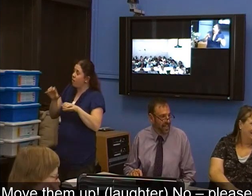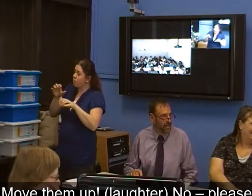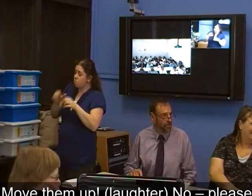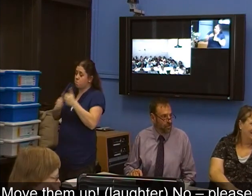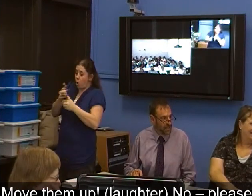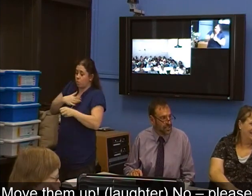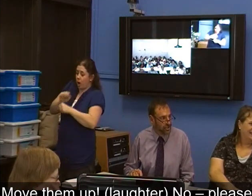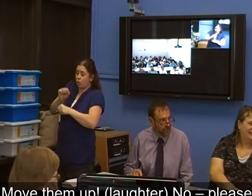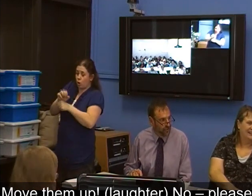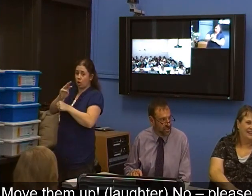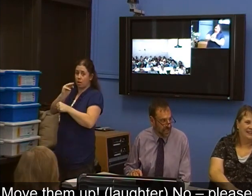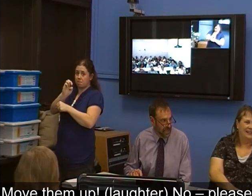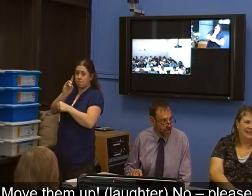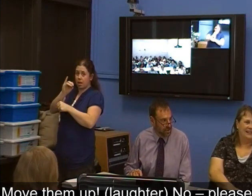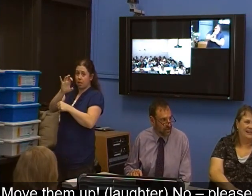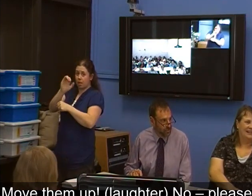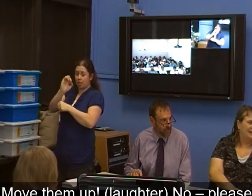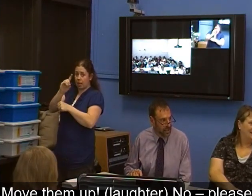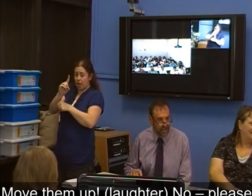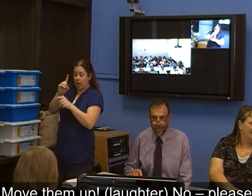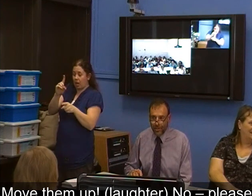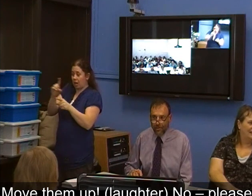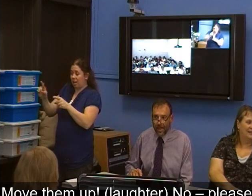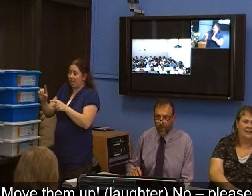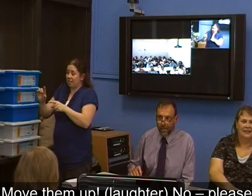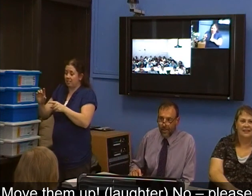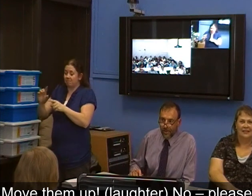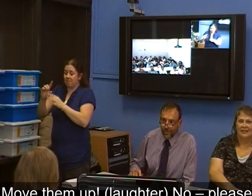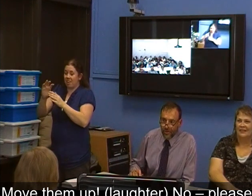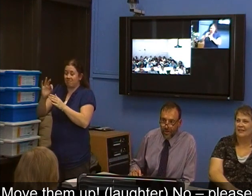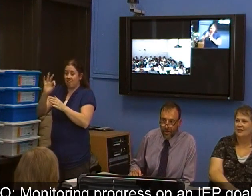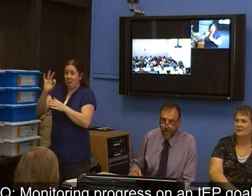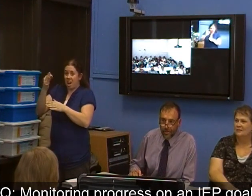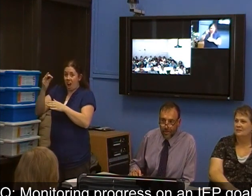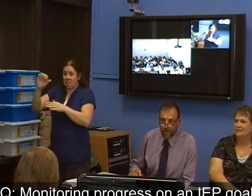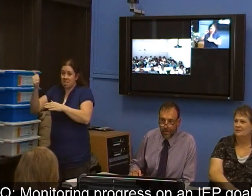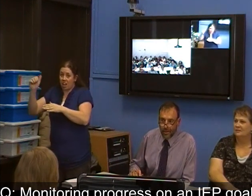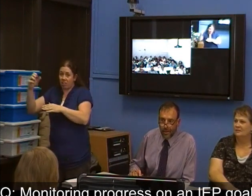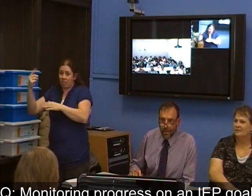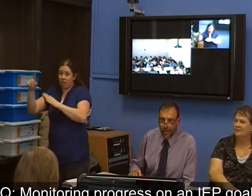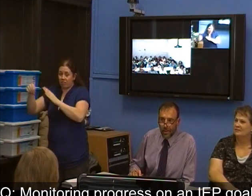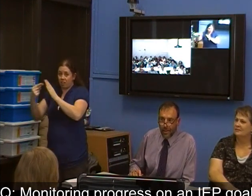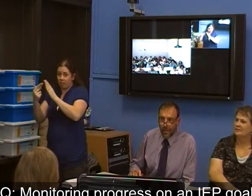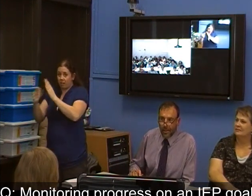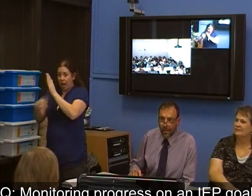that. Please do the first 8 hours. We'll make it easier that way. Yes? Monitoring progress on IEP